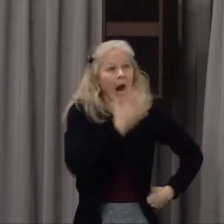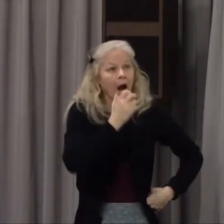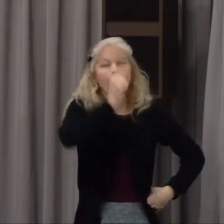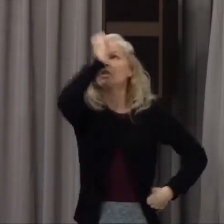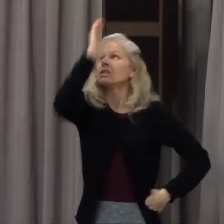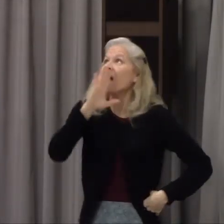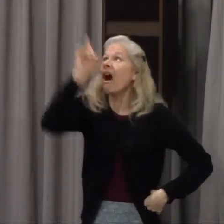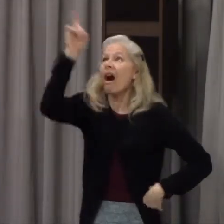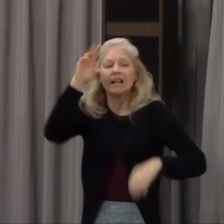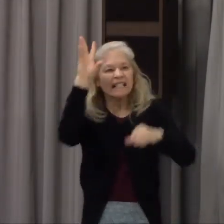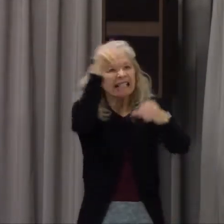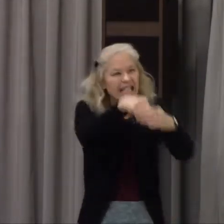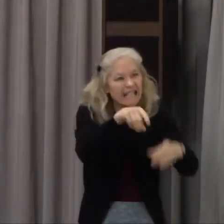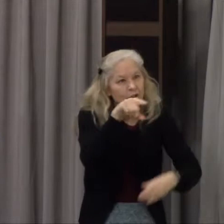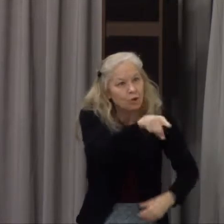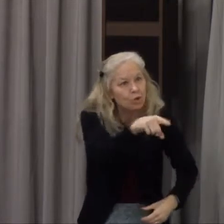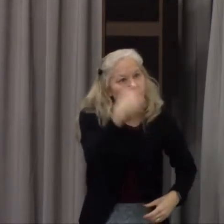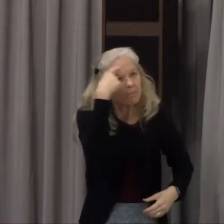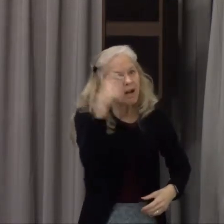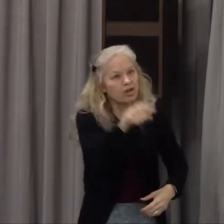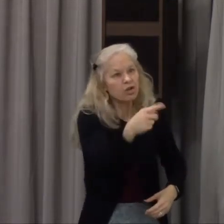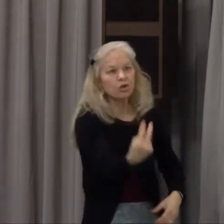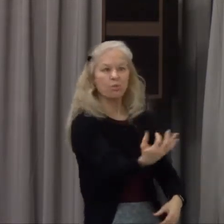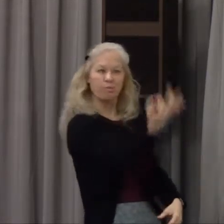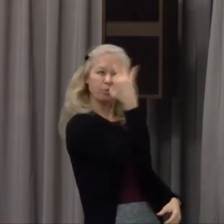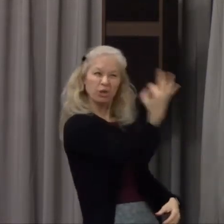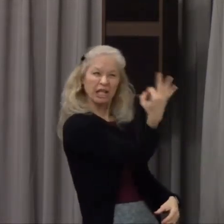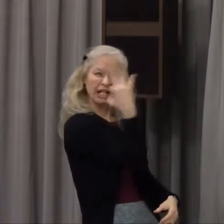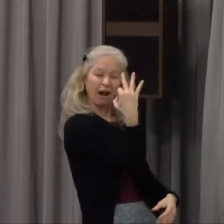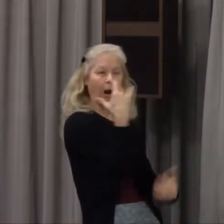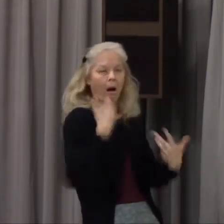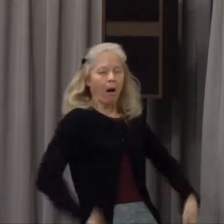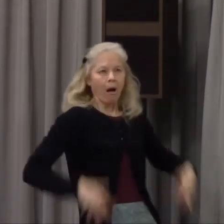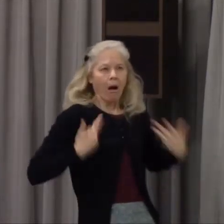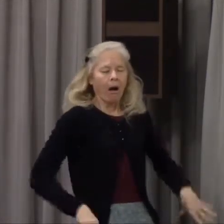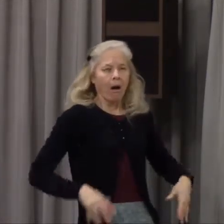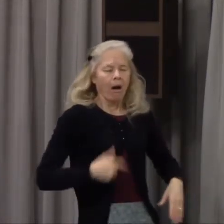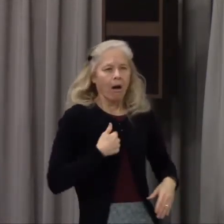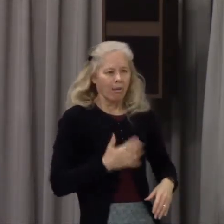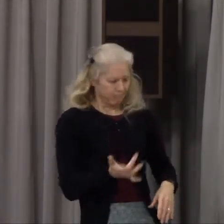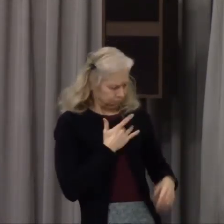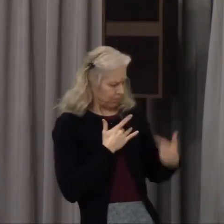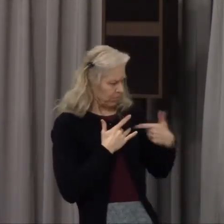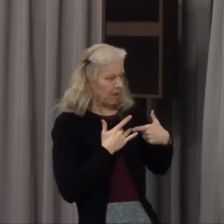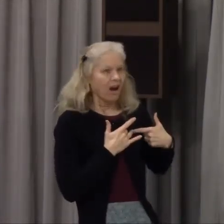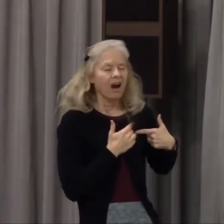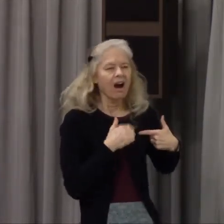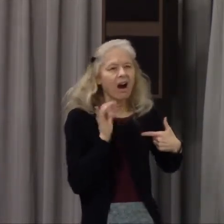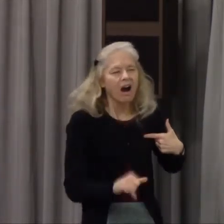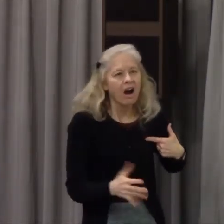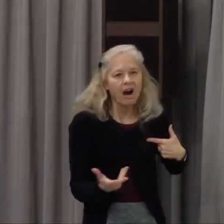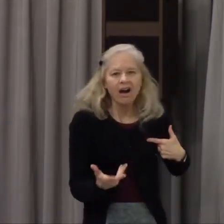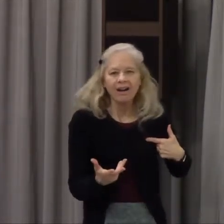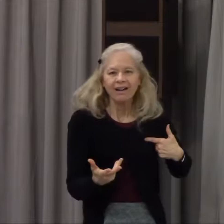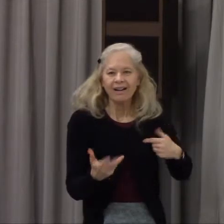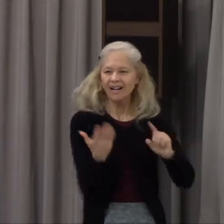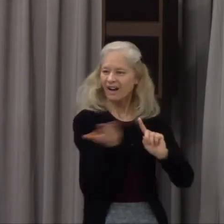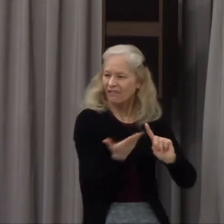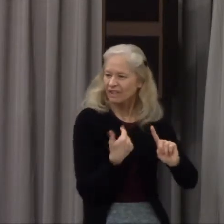Someone lost comes in and the word of God is preached. The word of God convinces that person. What's that word convince